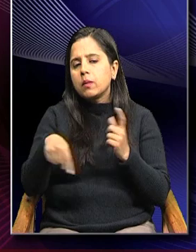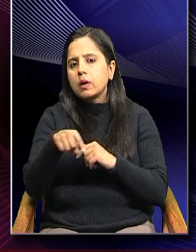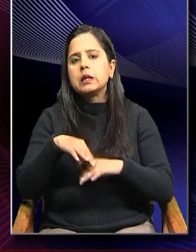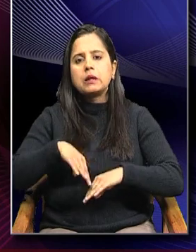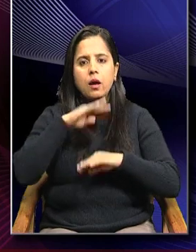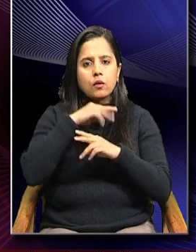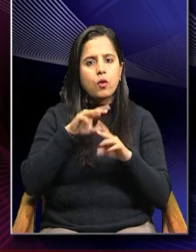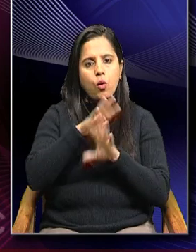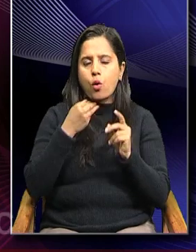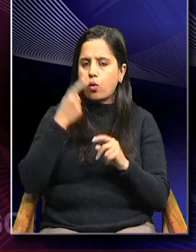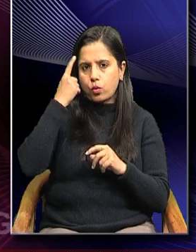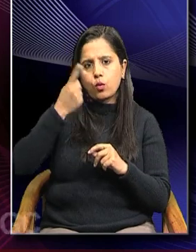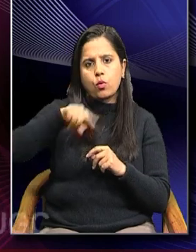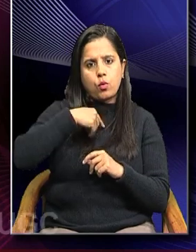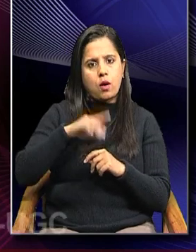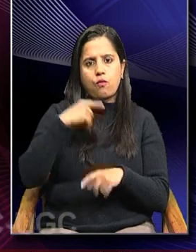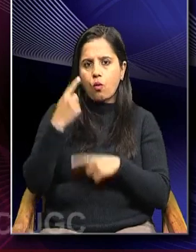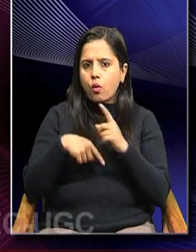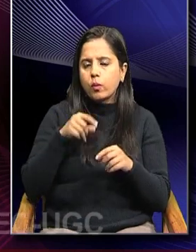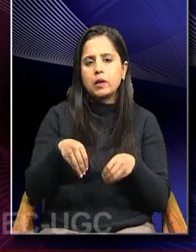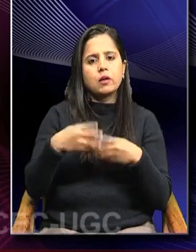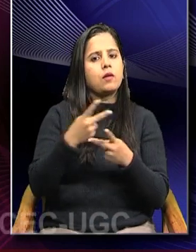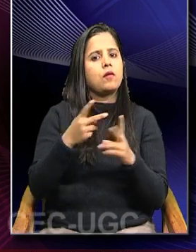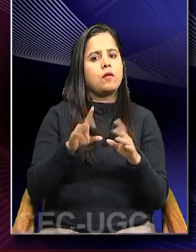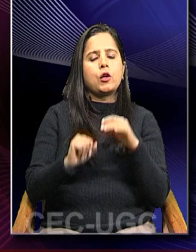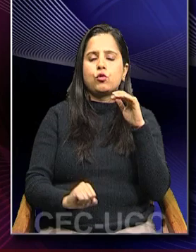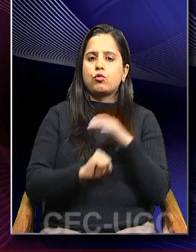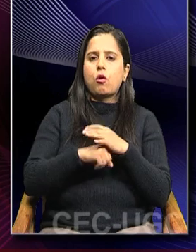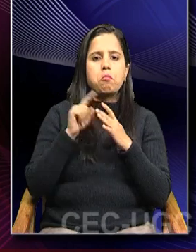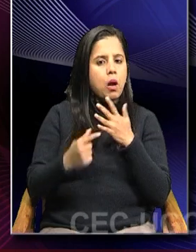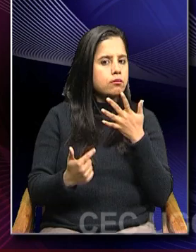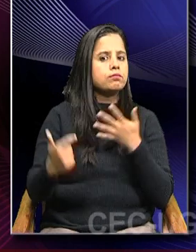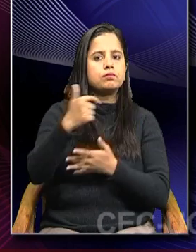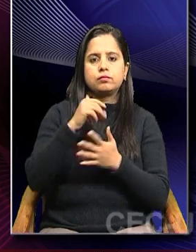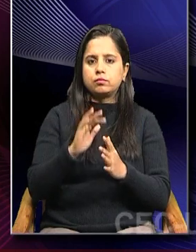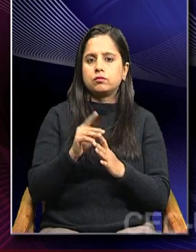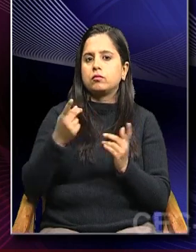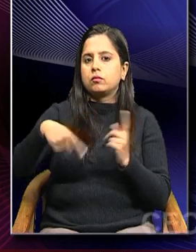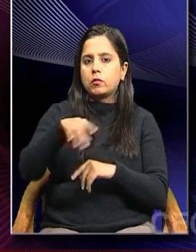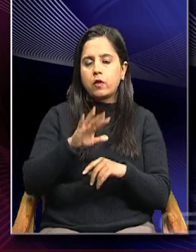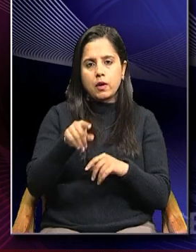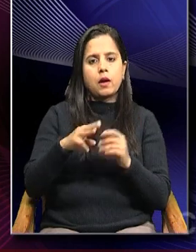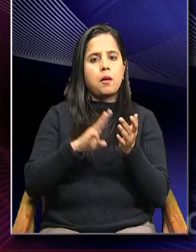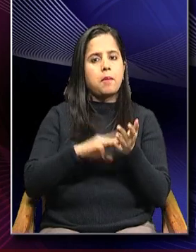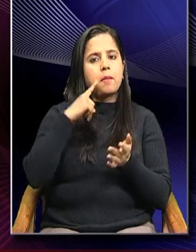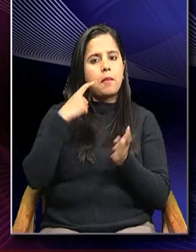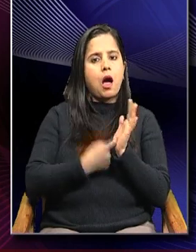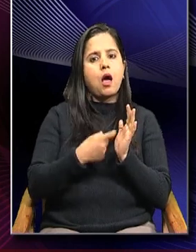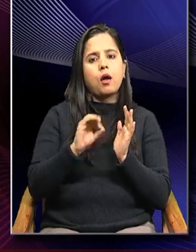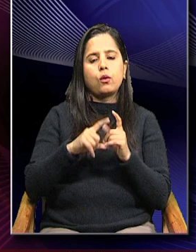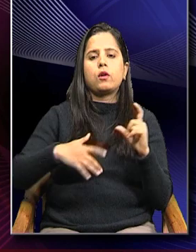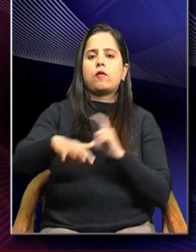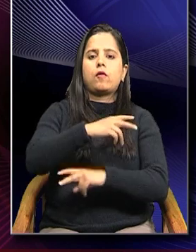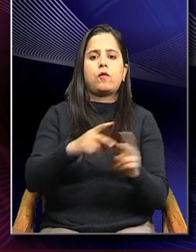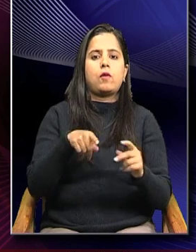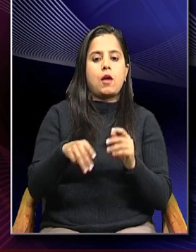As we all know, customer satisfaction should always be given the top priority. So, they form part of micro environment. Now, when we talk